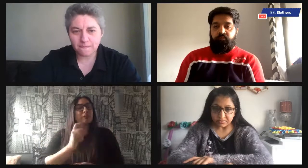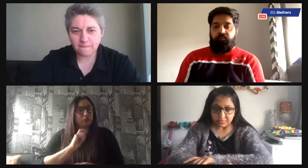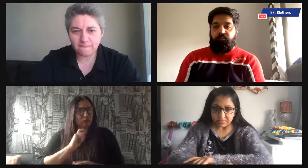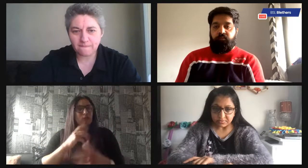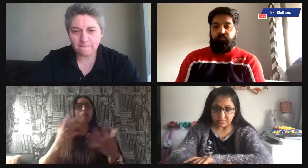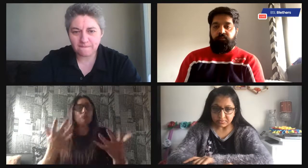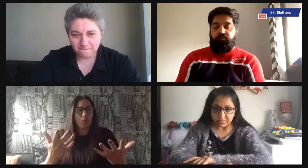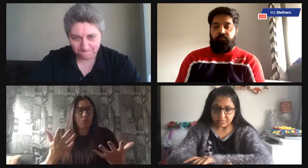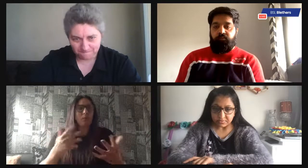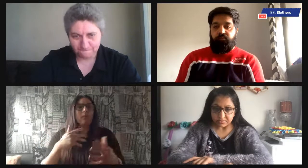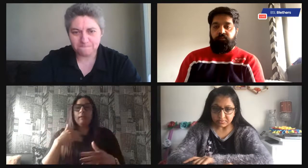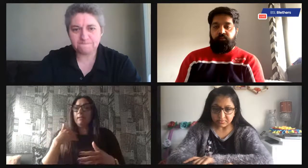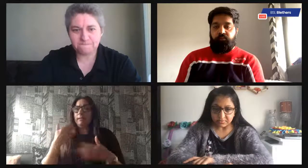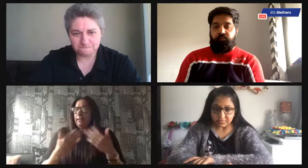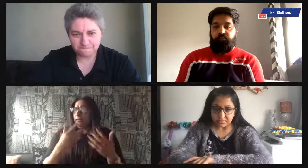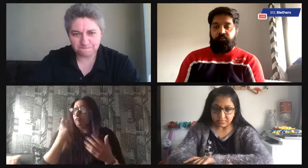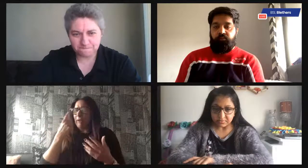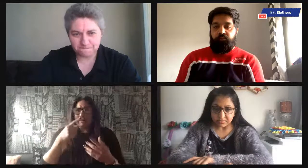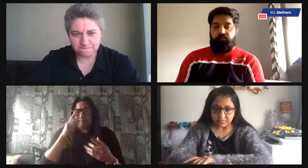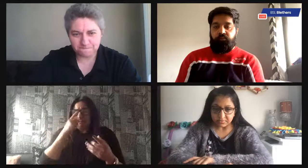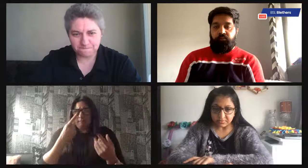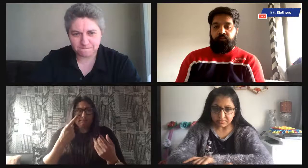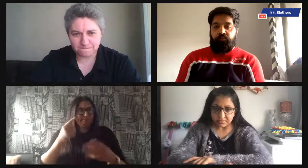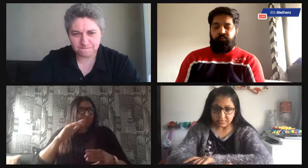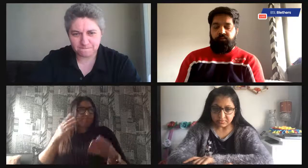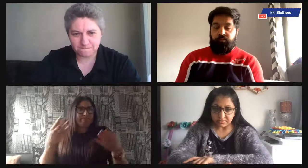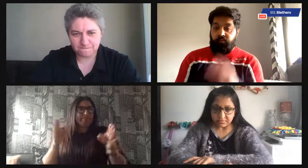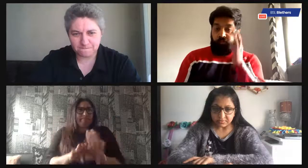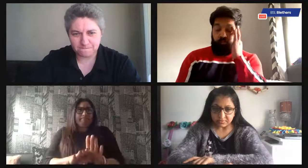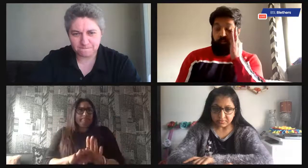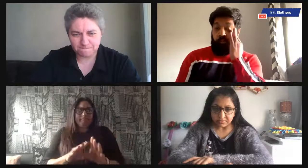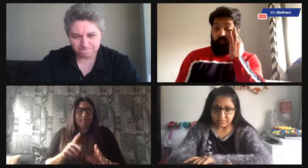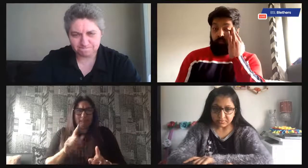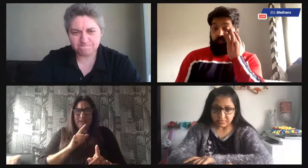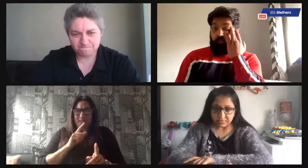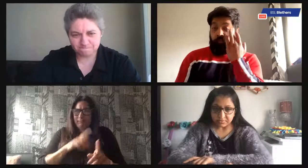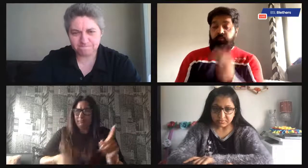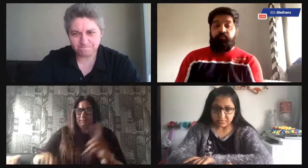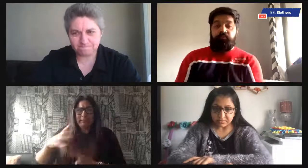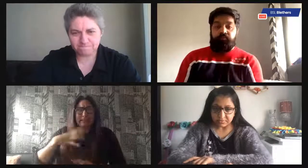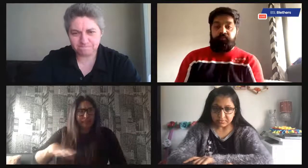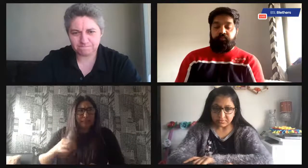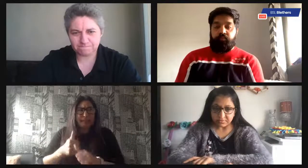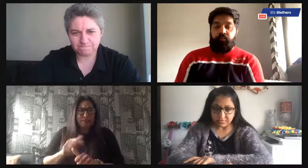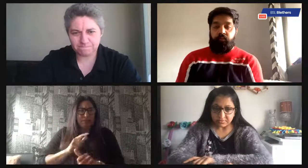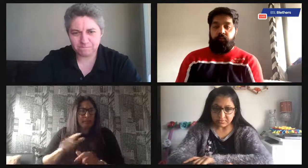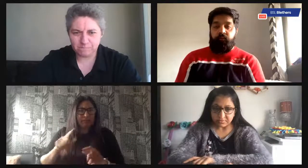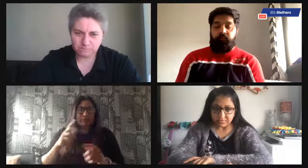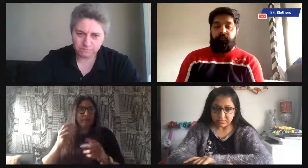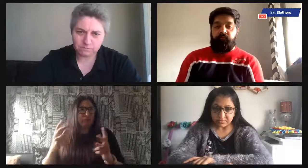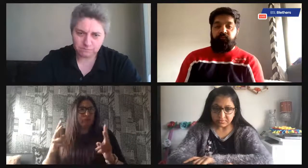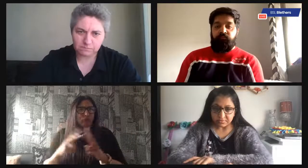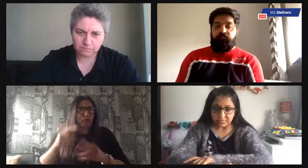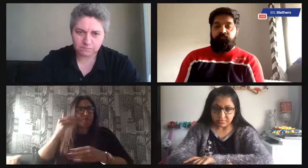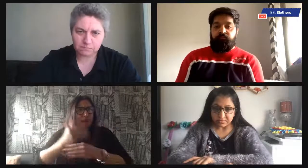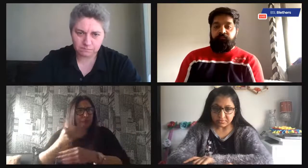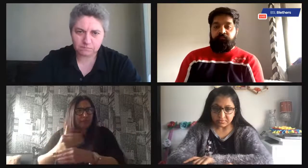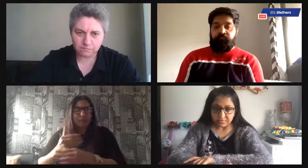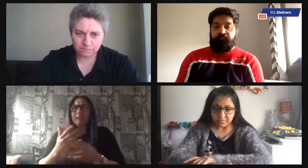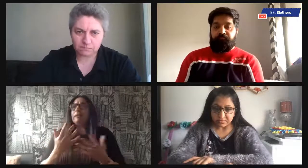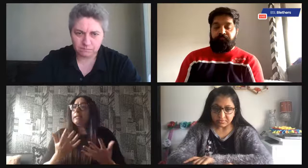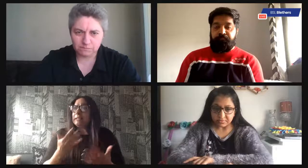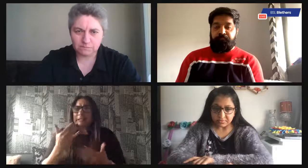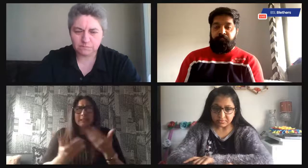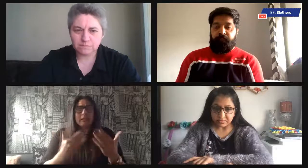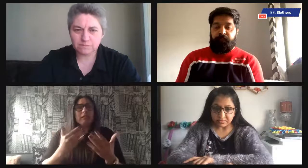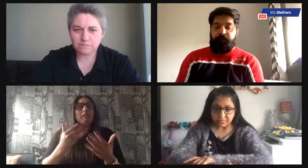for years. And then the project was folded, and we realised that we